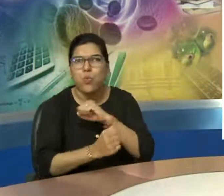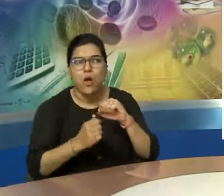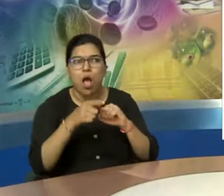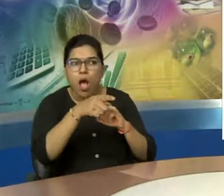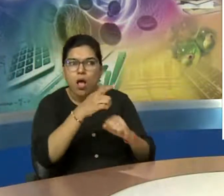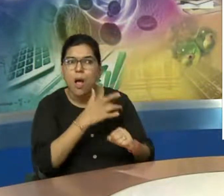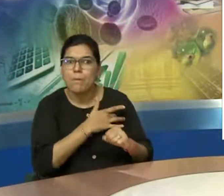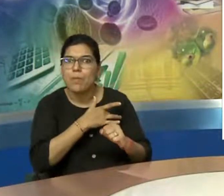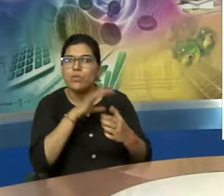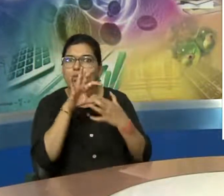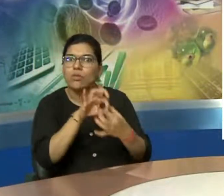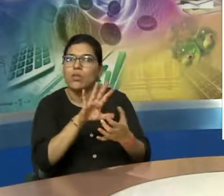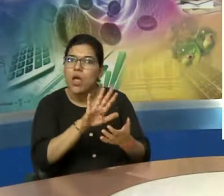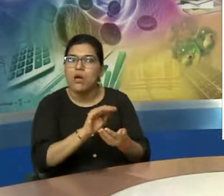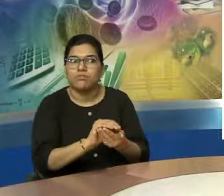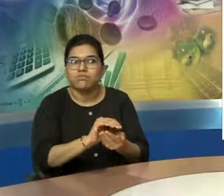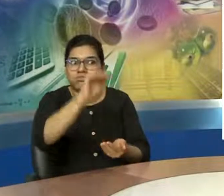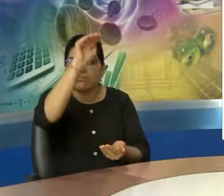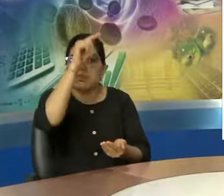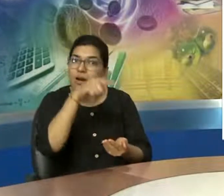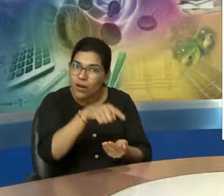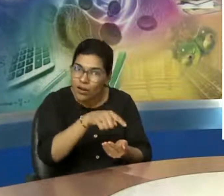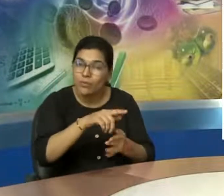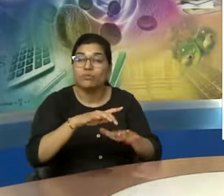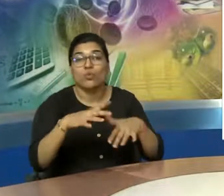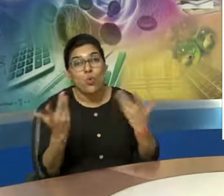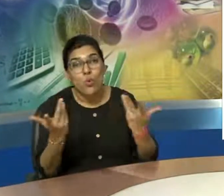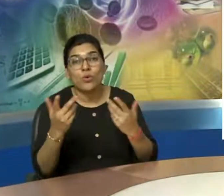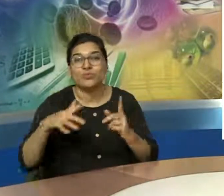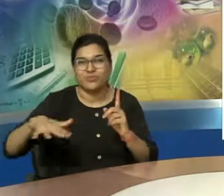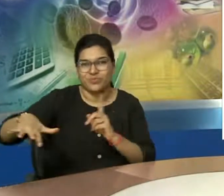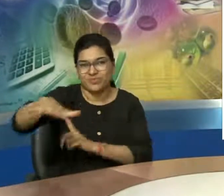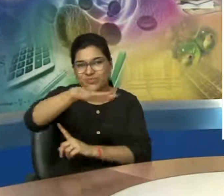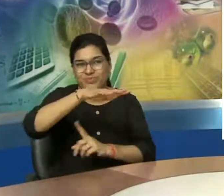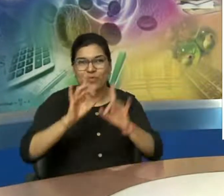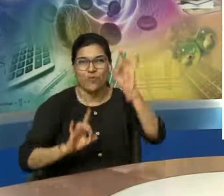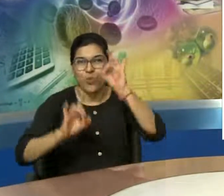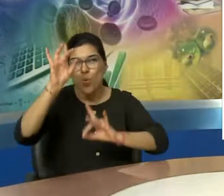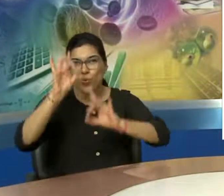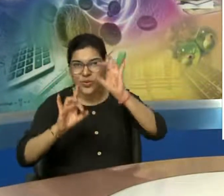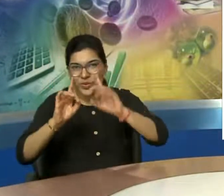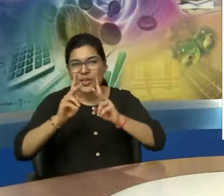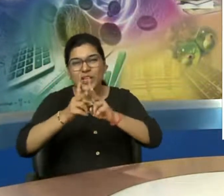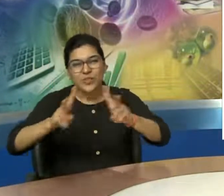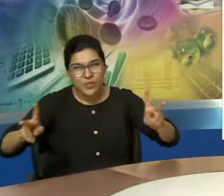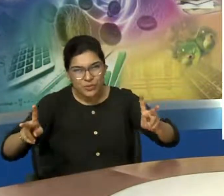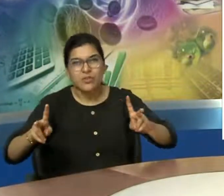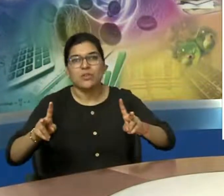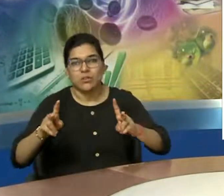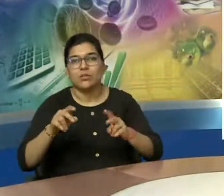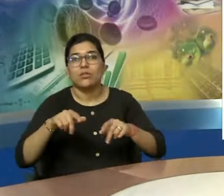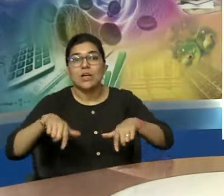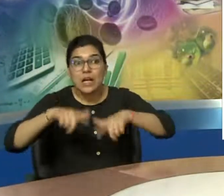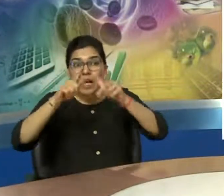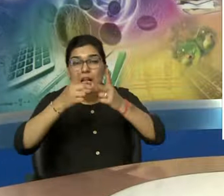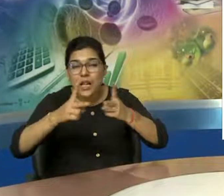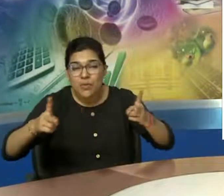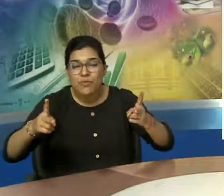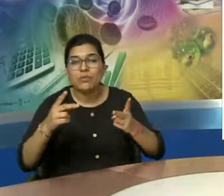If we go to the cold place, then we would not be fit enough, or we would not be able